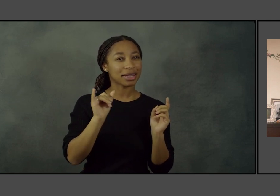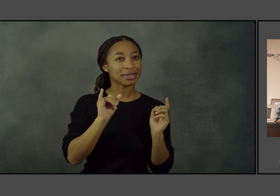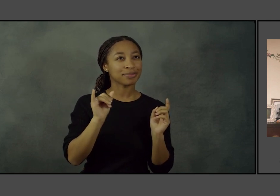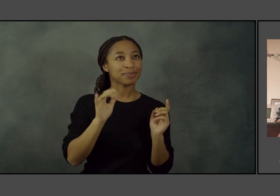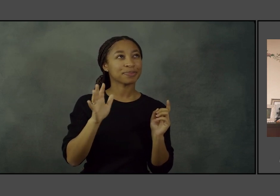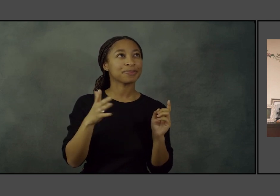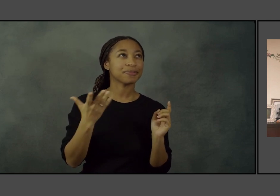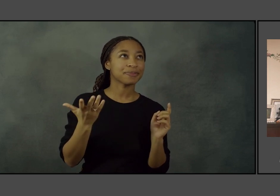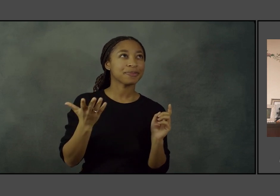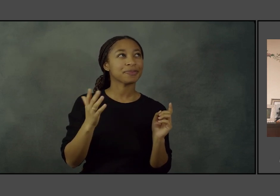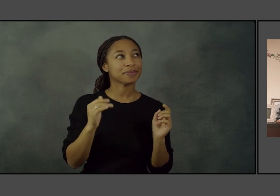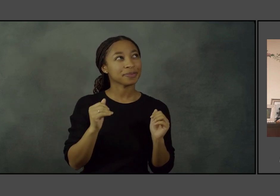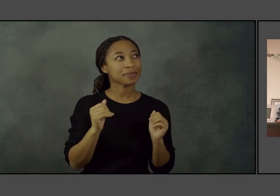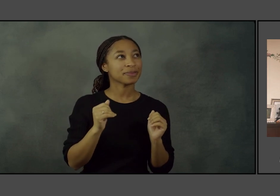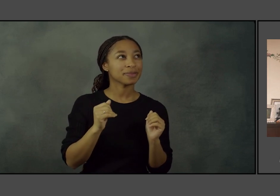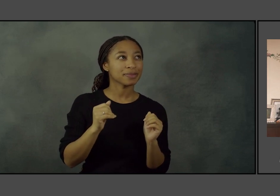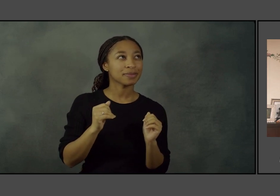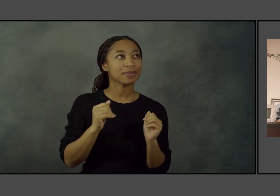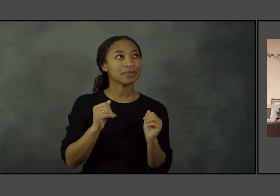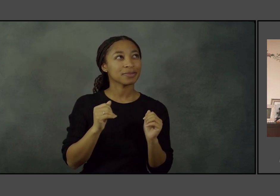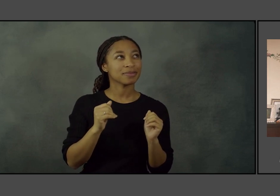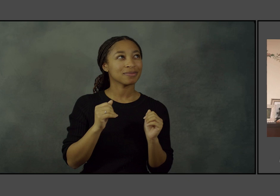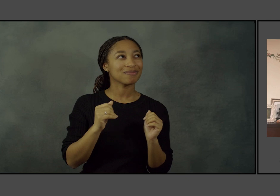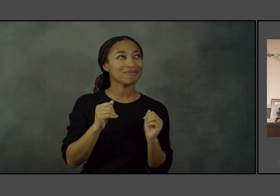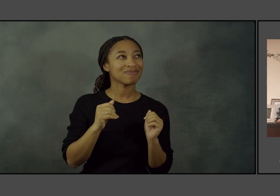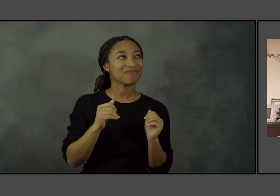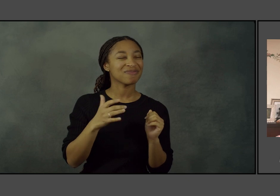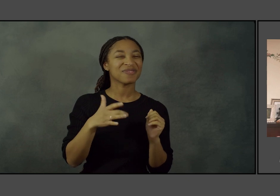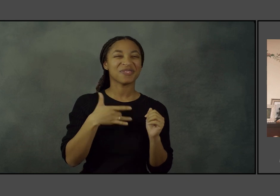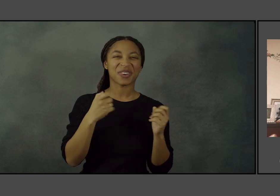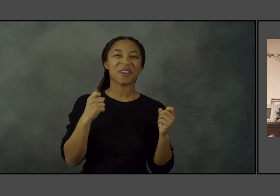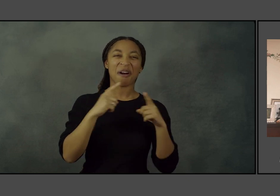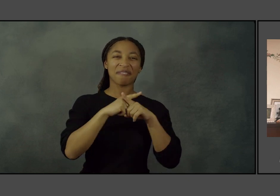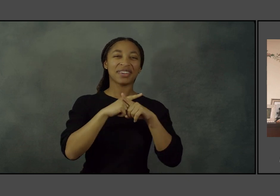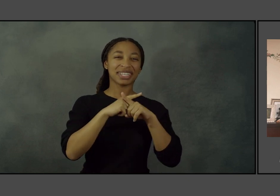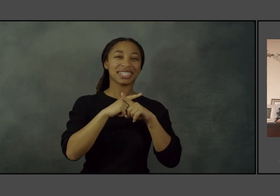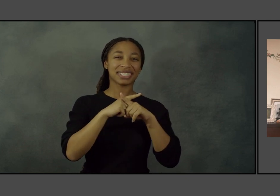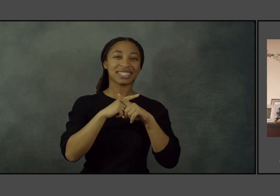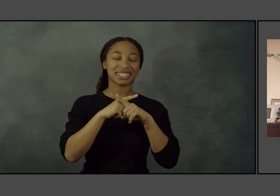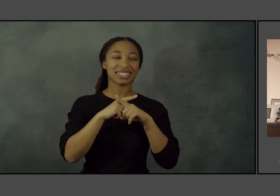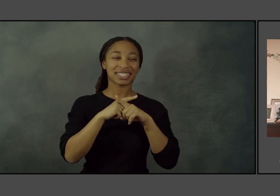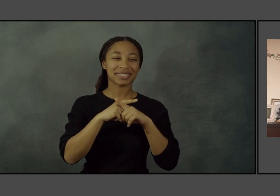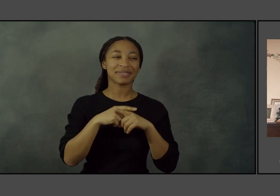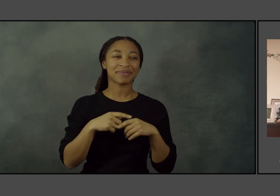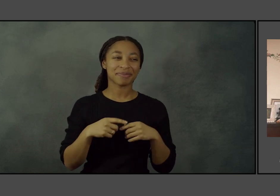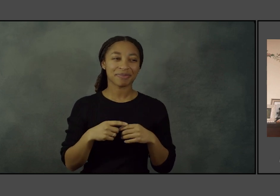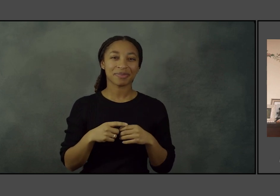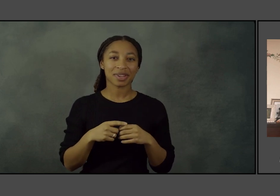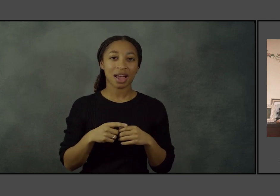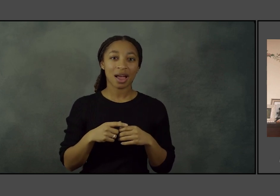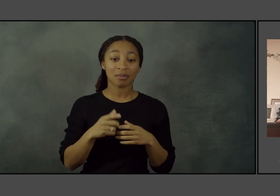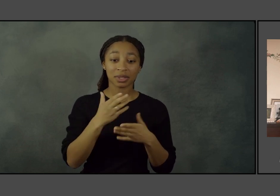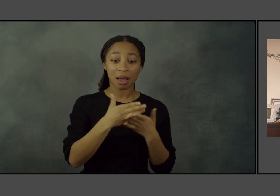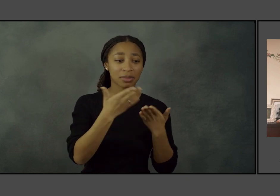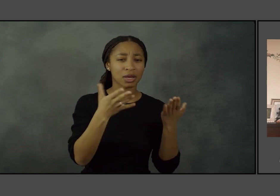I feel like there's like sometimes a conflict with how some of the things that are so important, like you mentioned, the blues